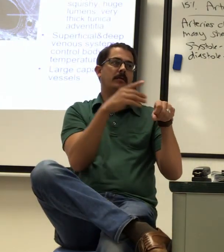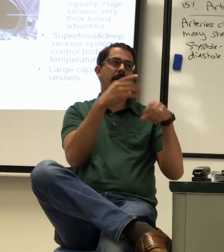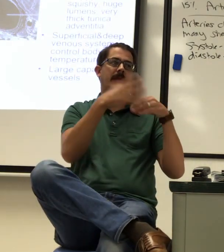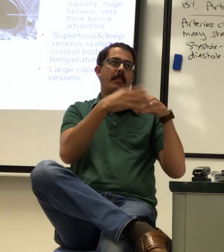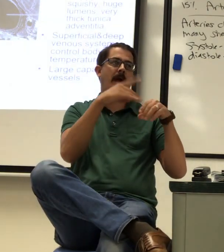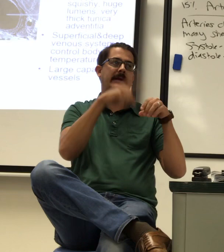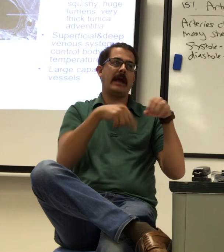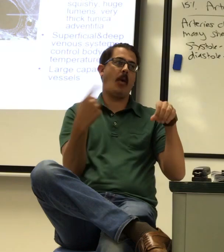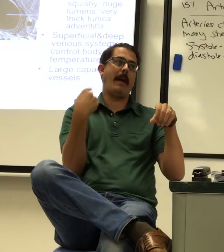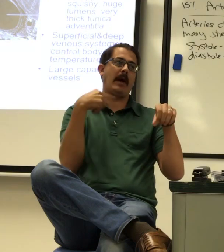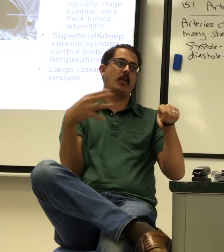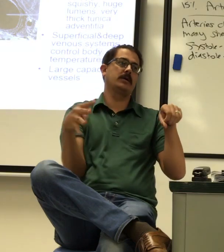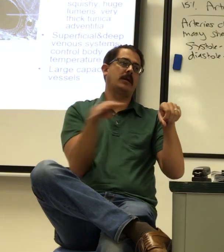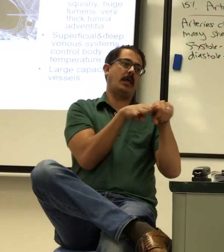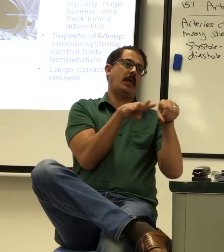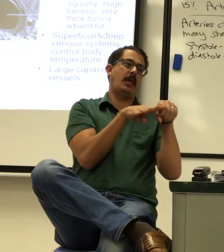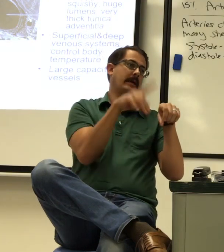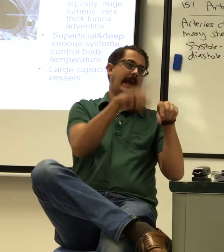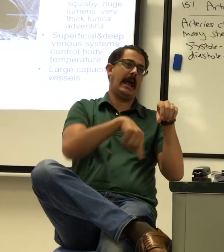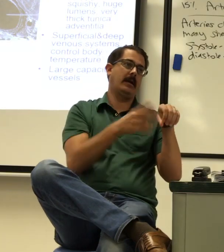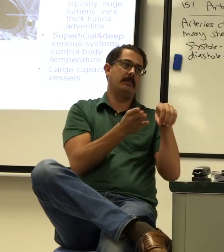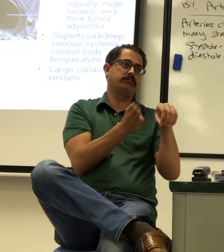Backwards flow of blood.